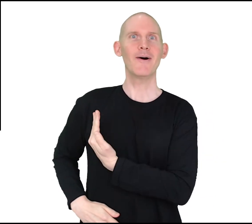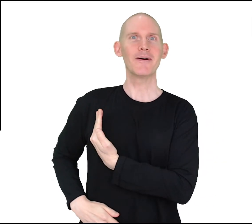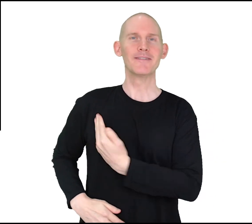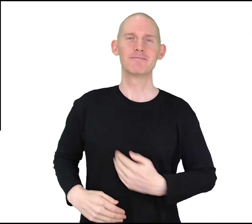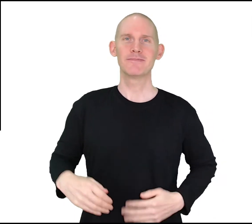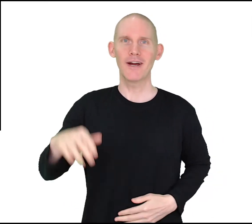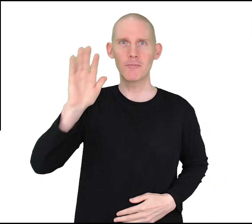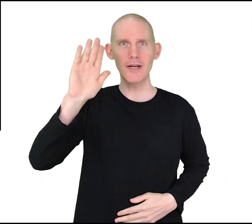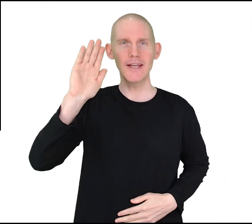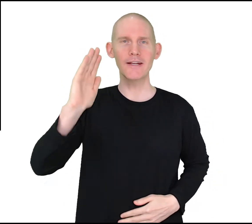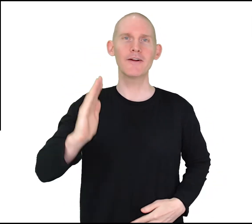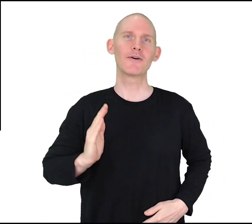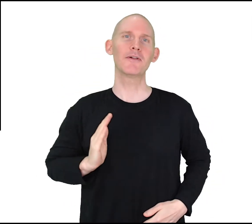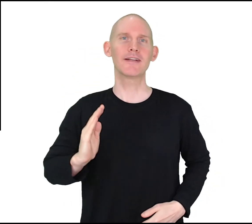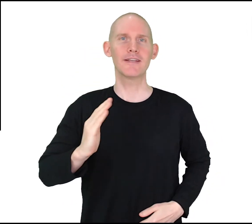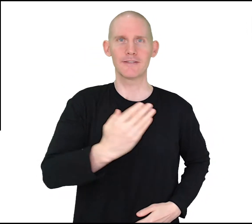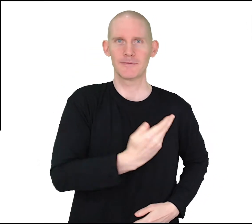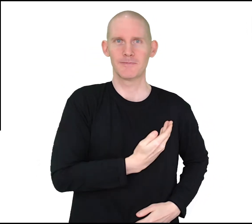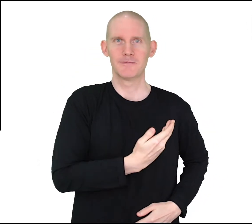Our. I'm right-handed. I'll go like this.